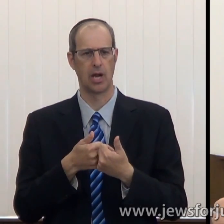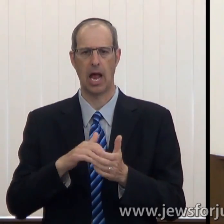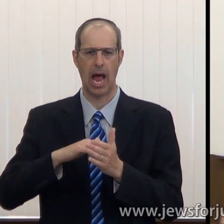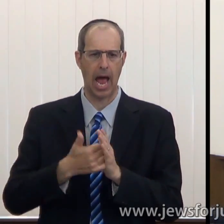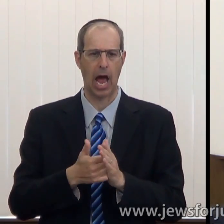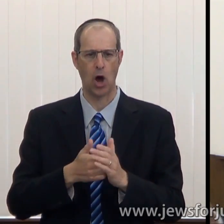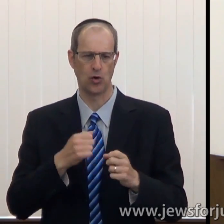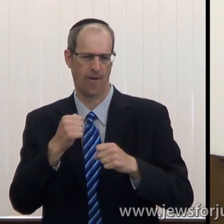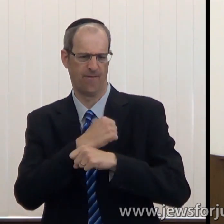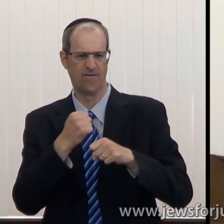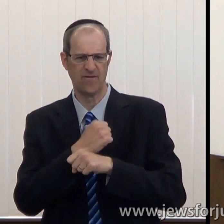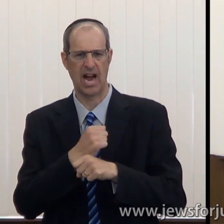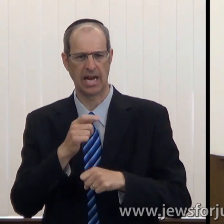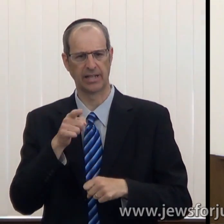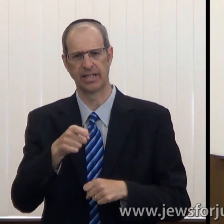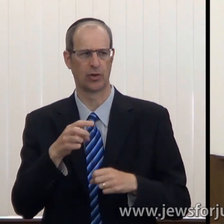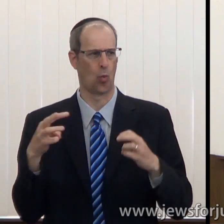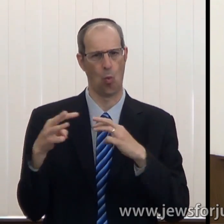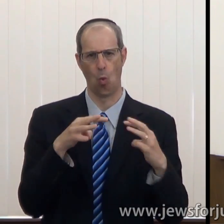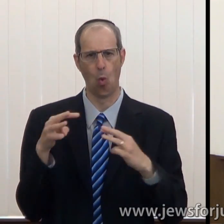fight this battle.